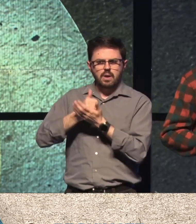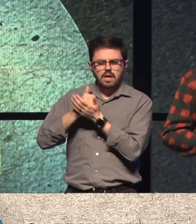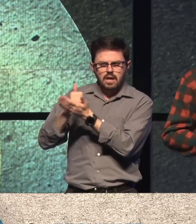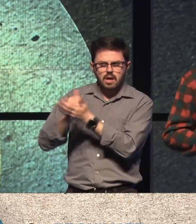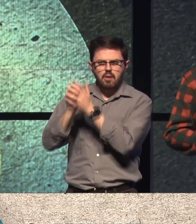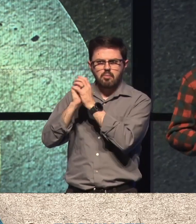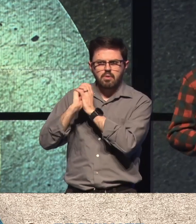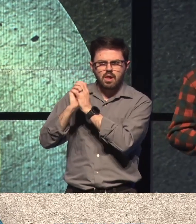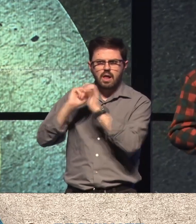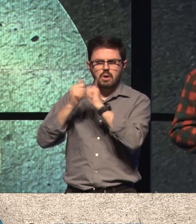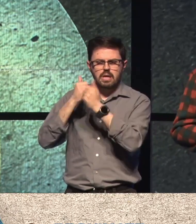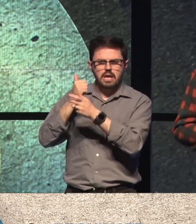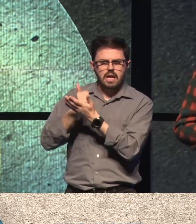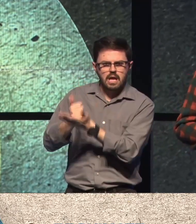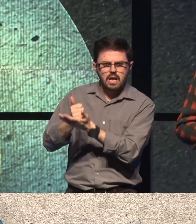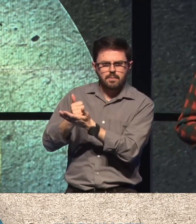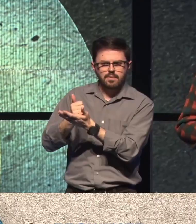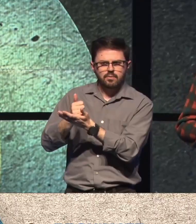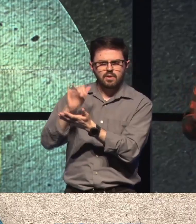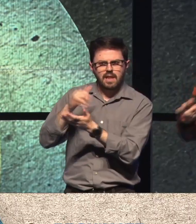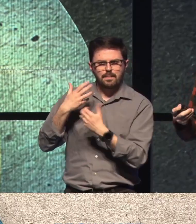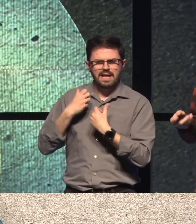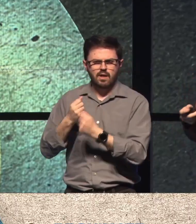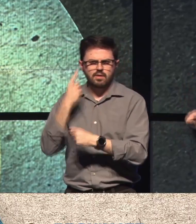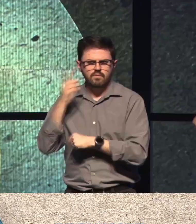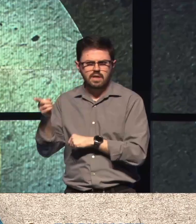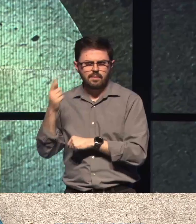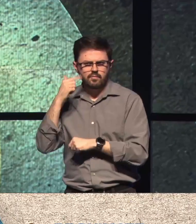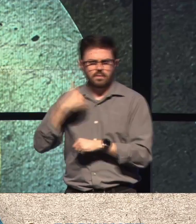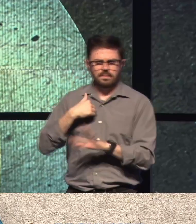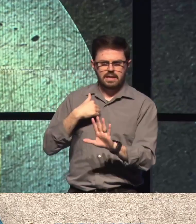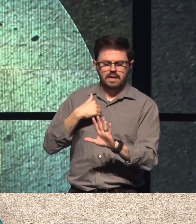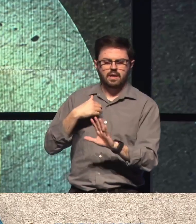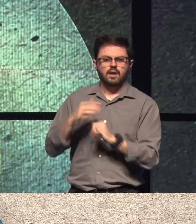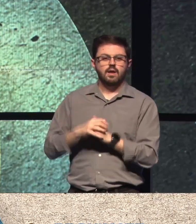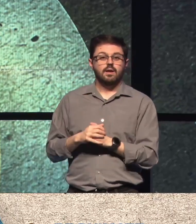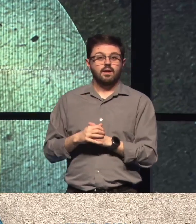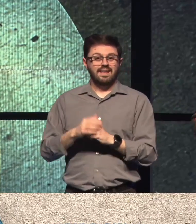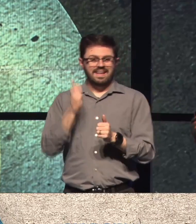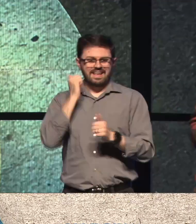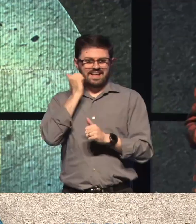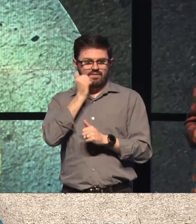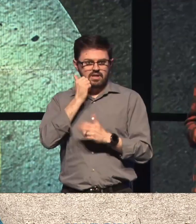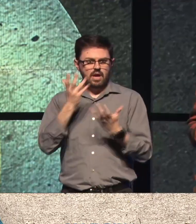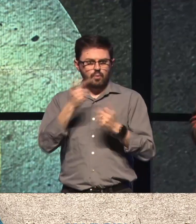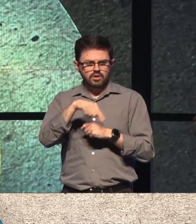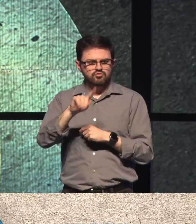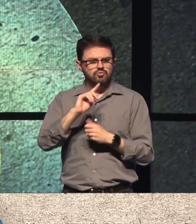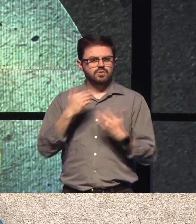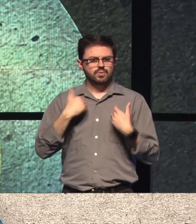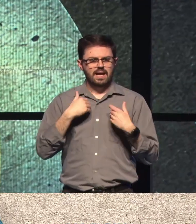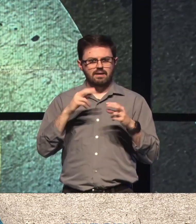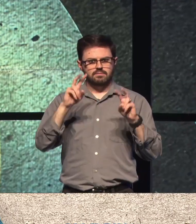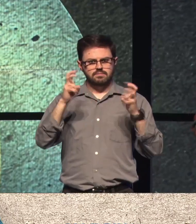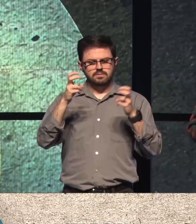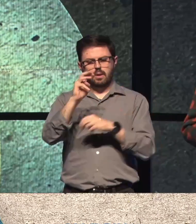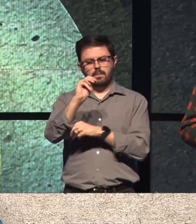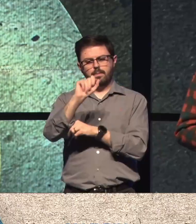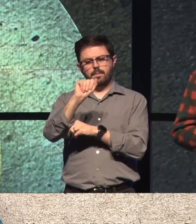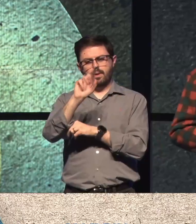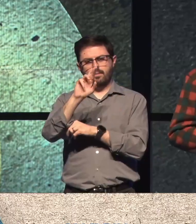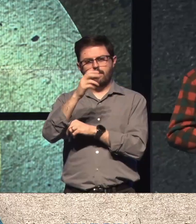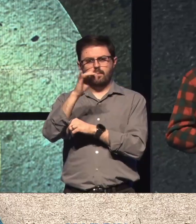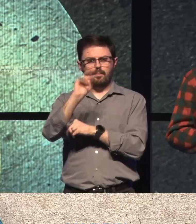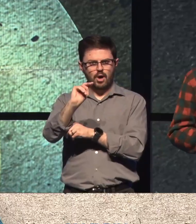that be helpful? I want to encourage you in your everyday normal life to keep margin. To keep margin in